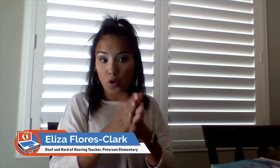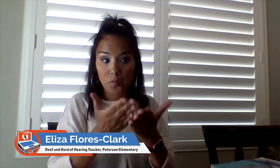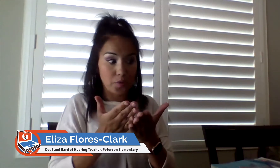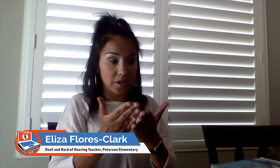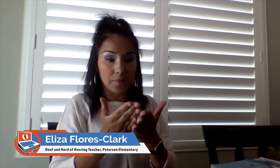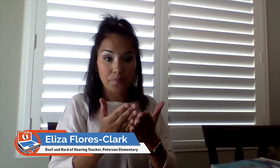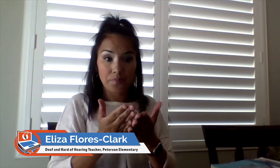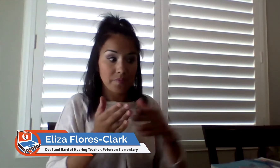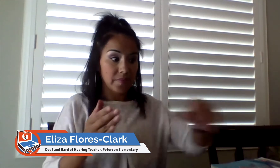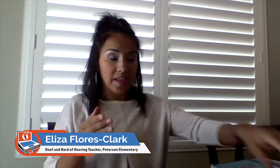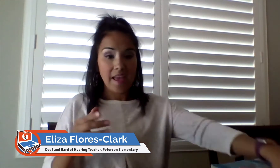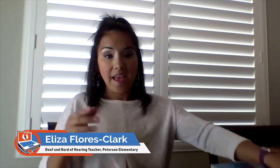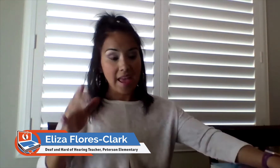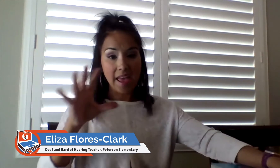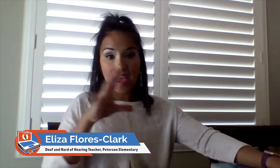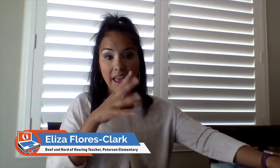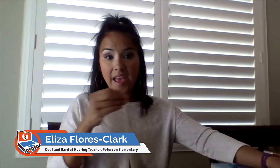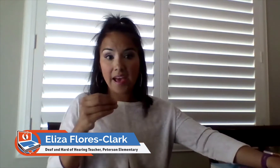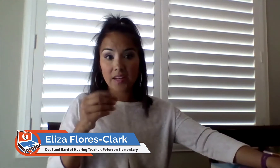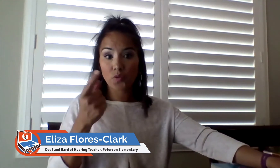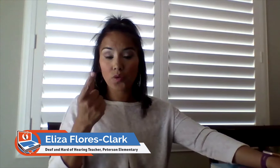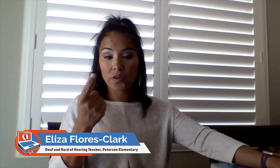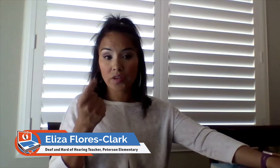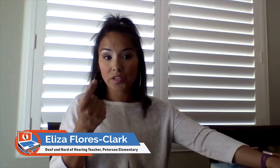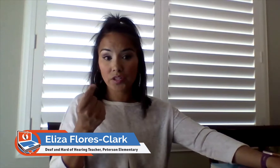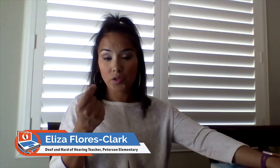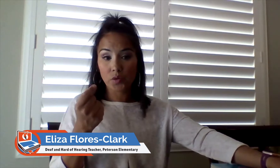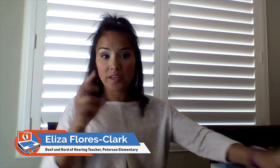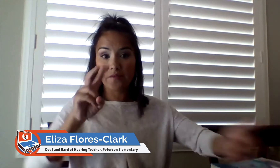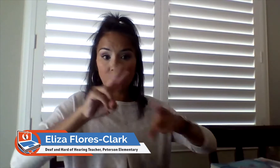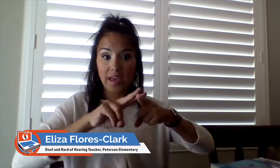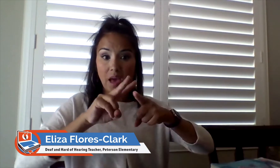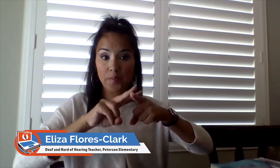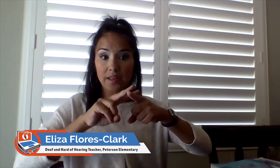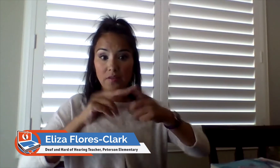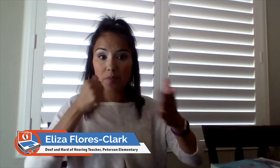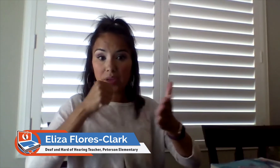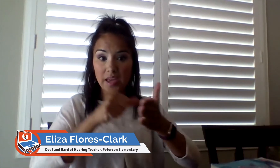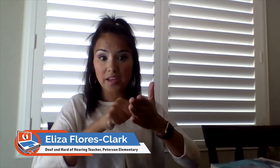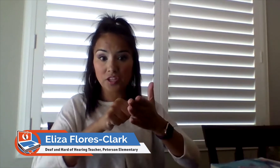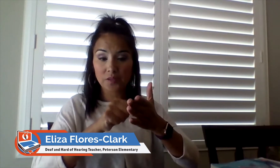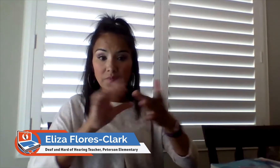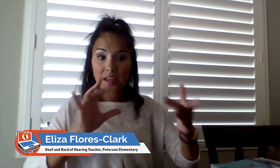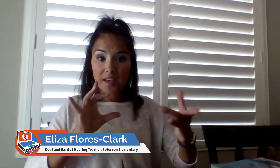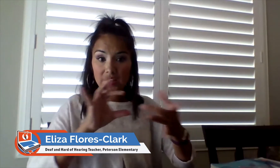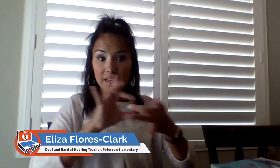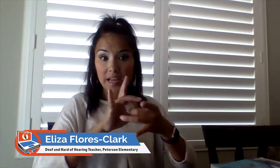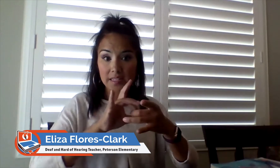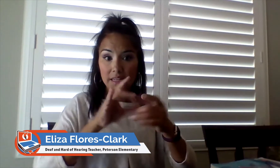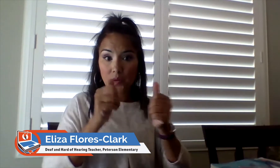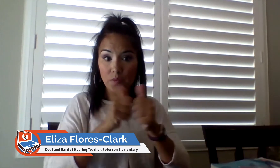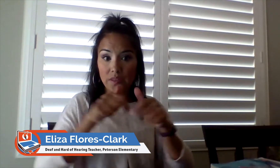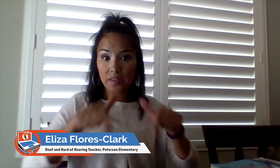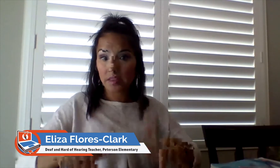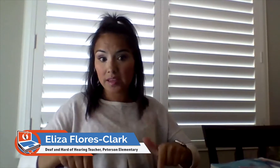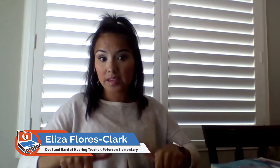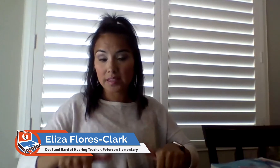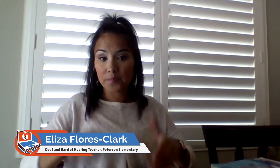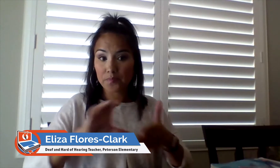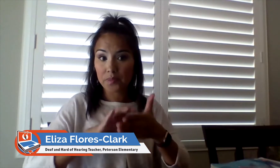workbook. And we're going to do the vocabulary page connected with these